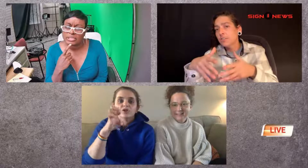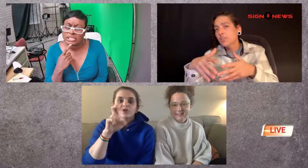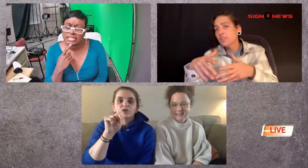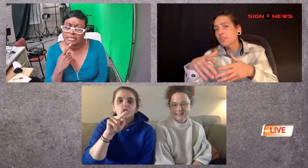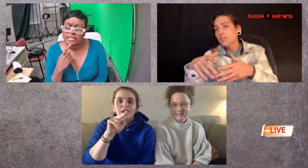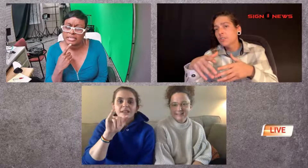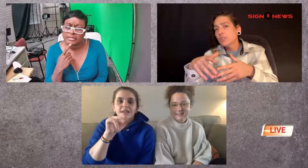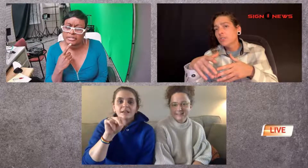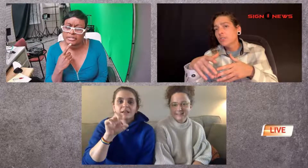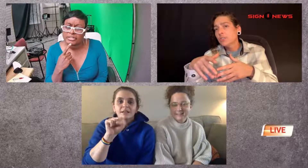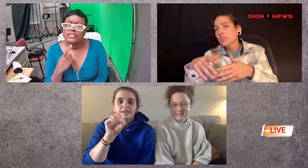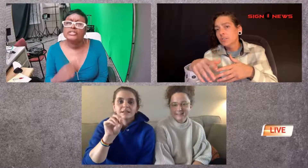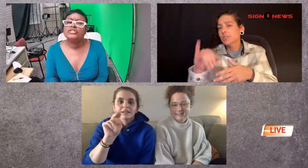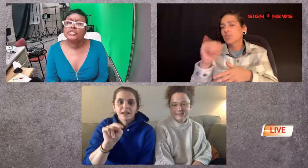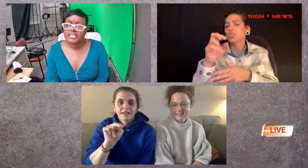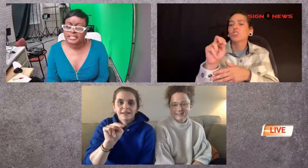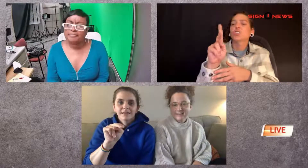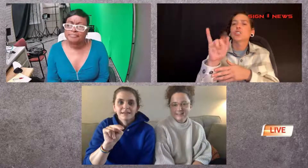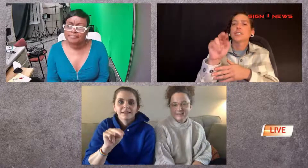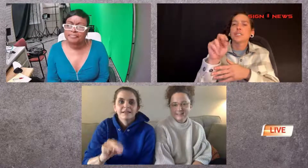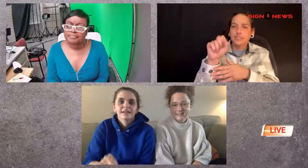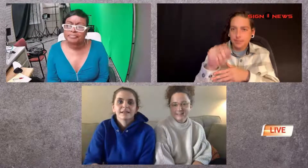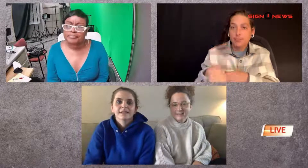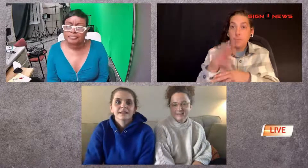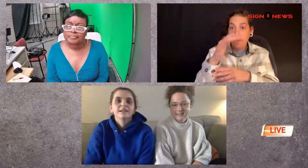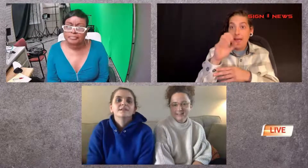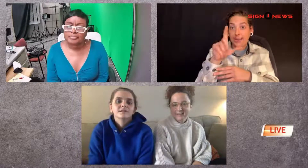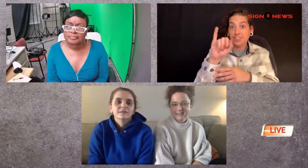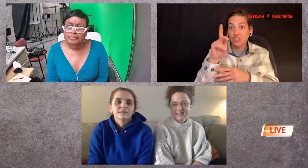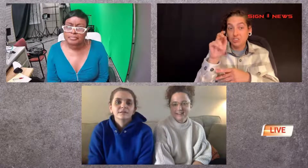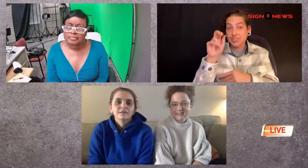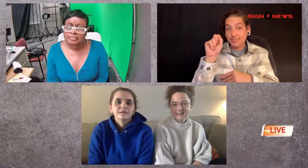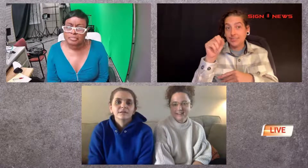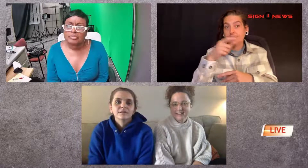what's his last name again? Jerkinson.